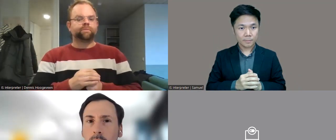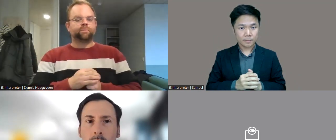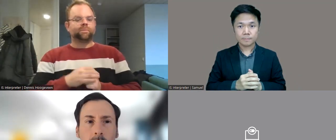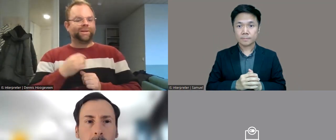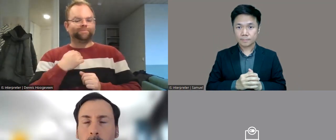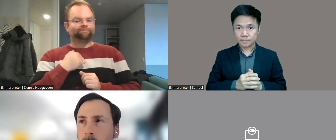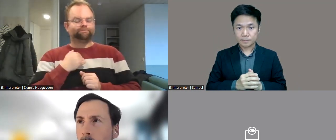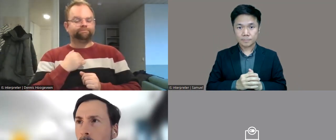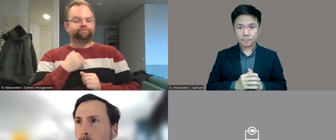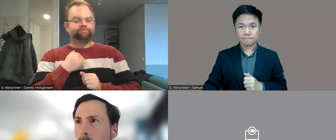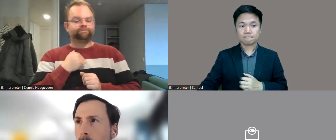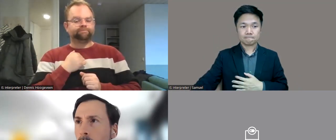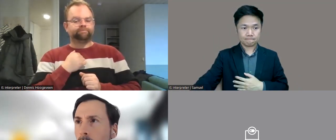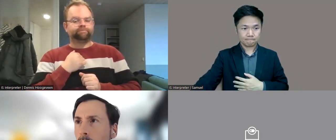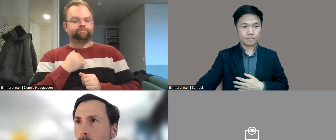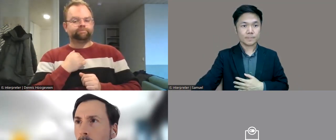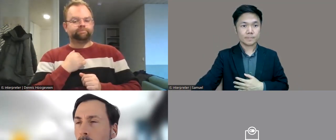Caroline.